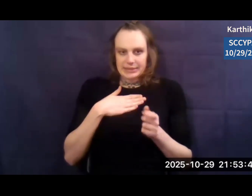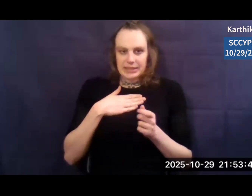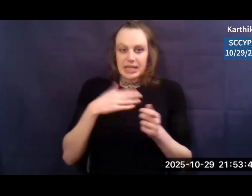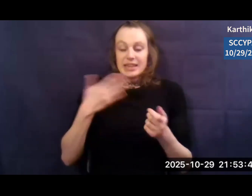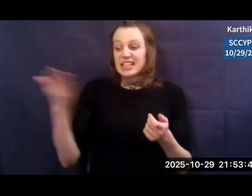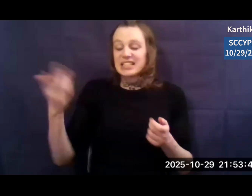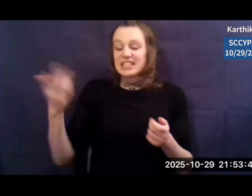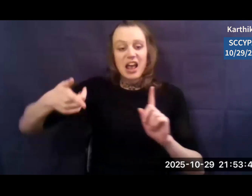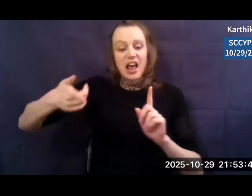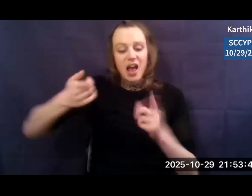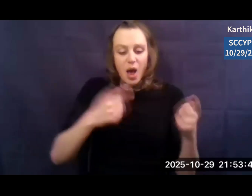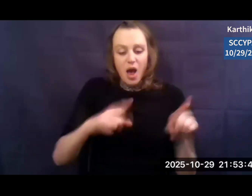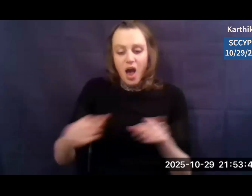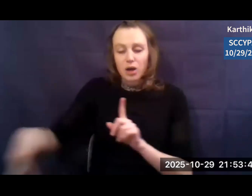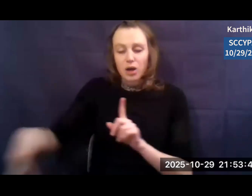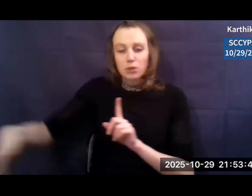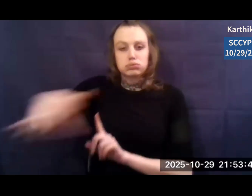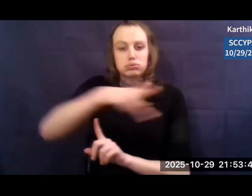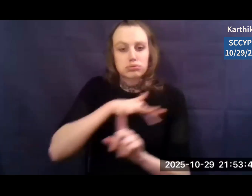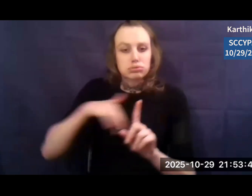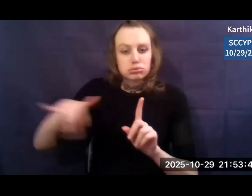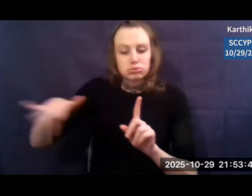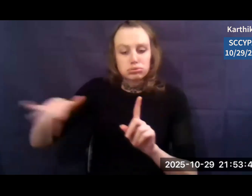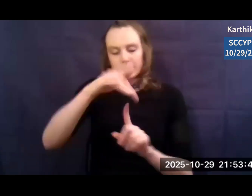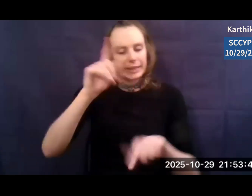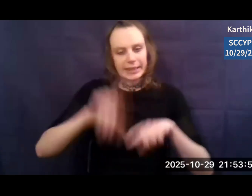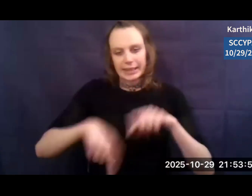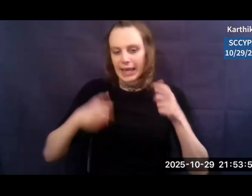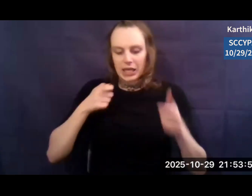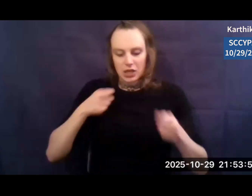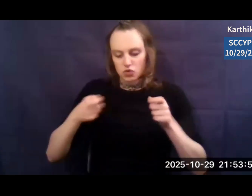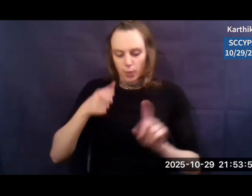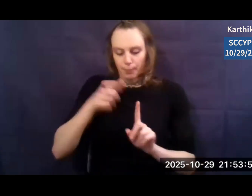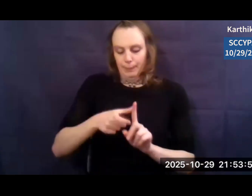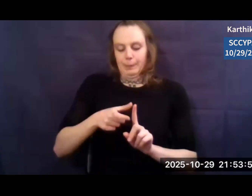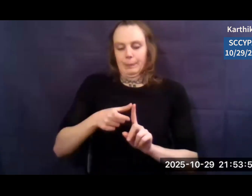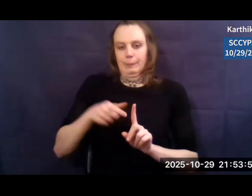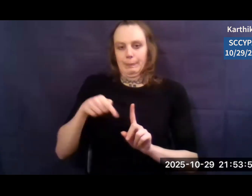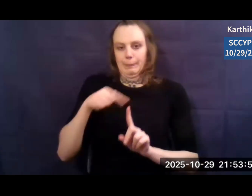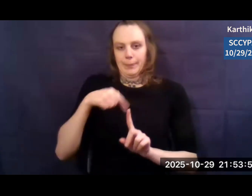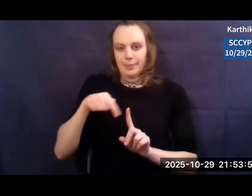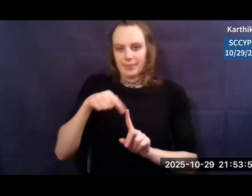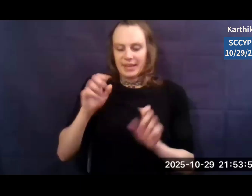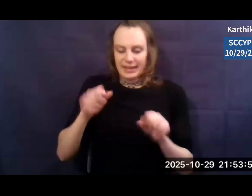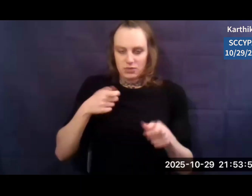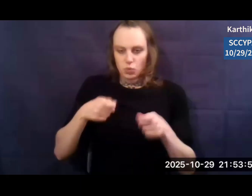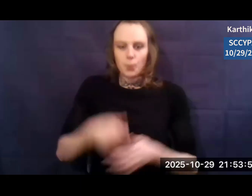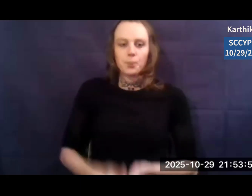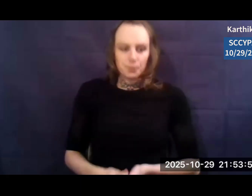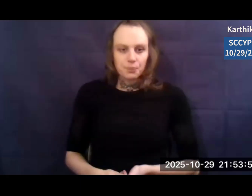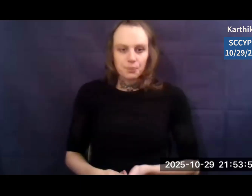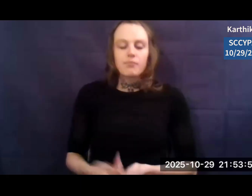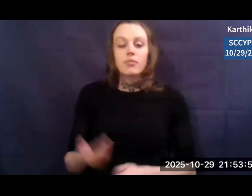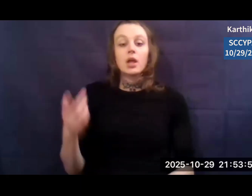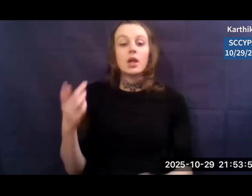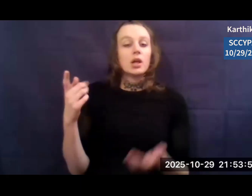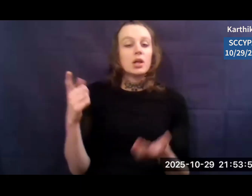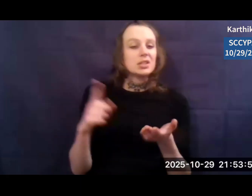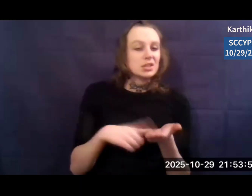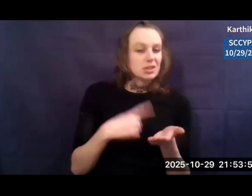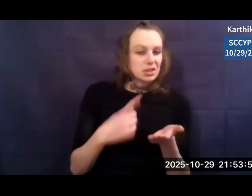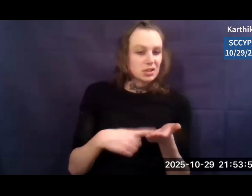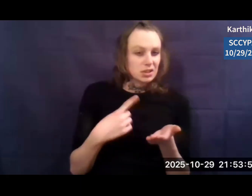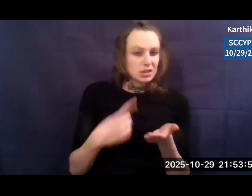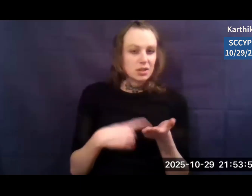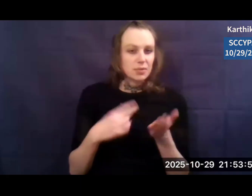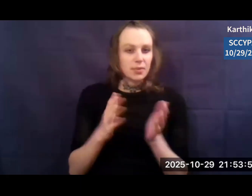are, for the most part, like out of my control. Um, and I think sometimes like an inconvenient or